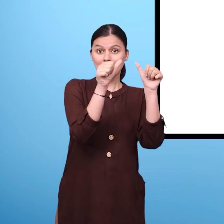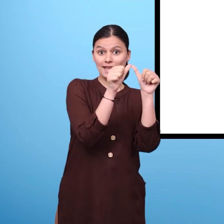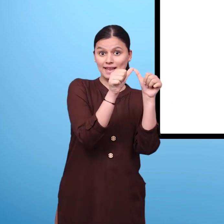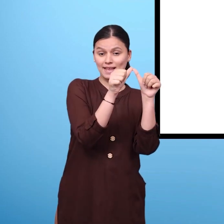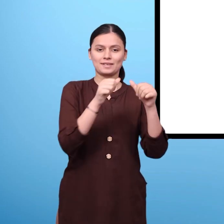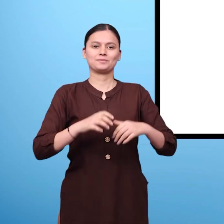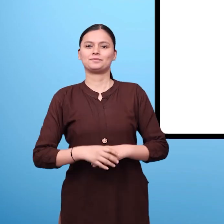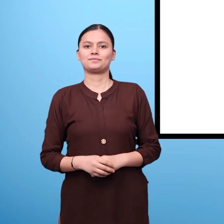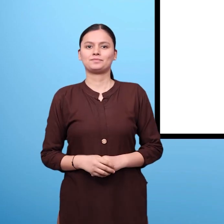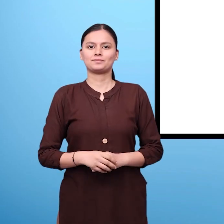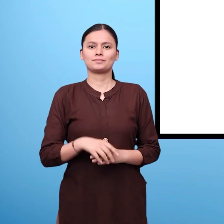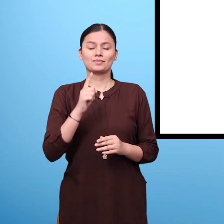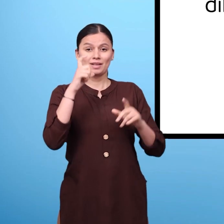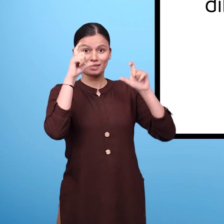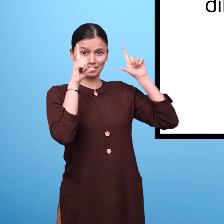A